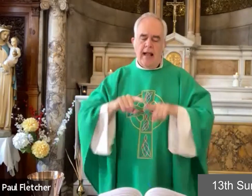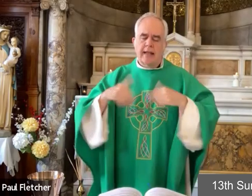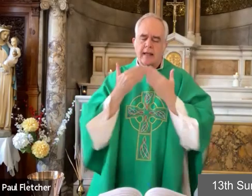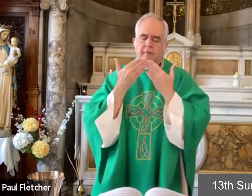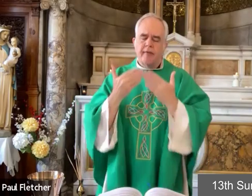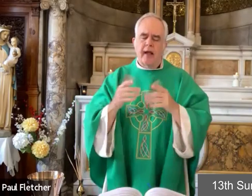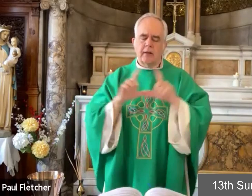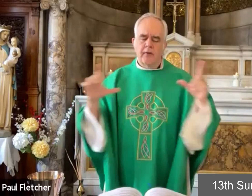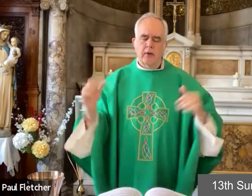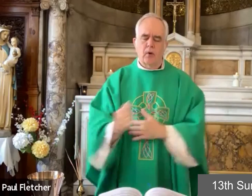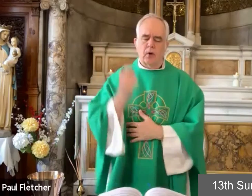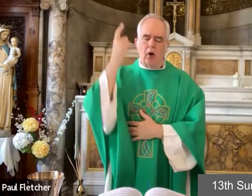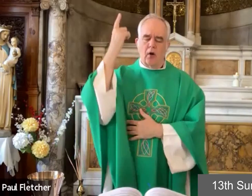Let us give thanks to the Lord our God.